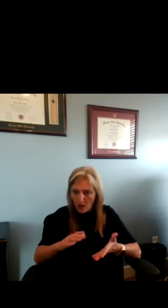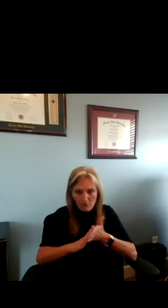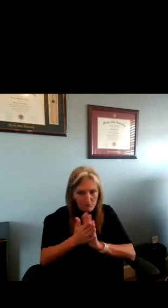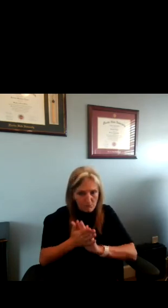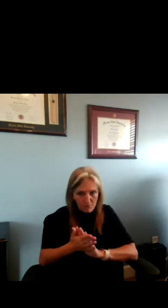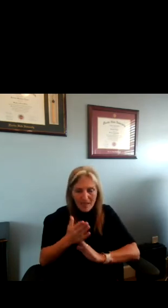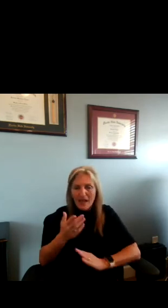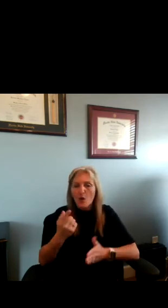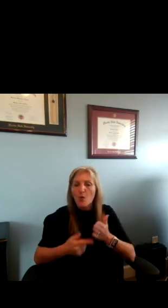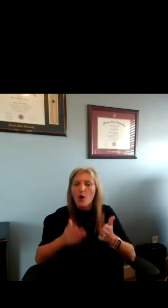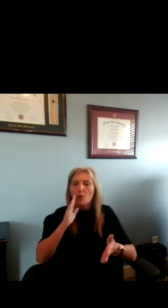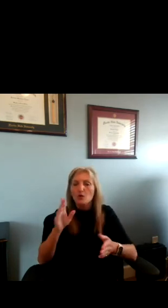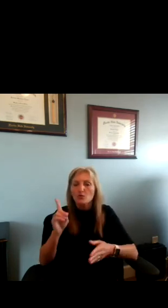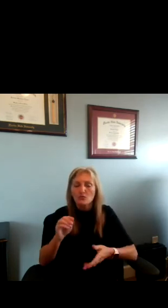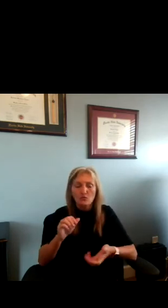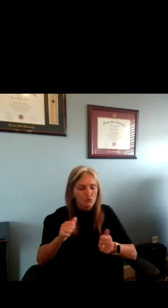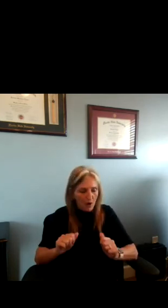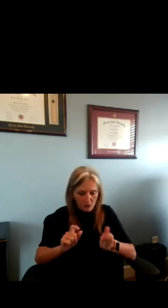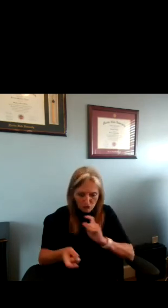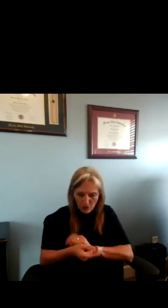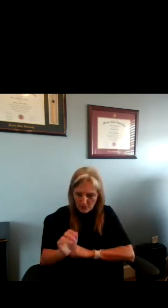do to change that.